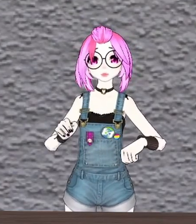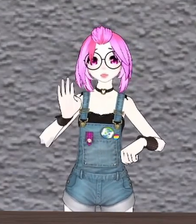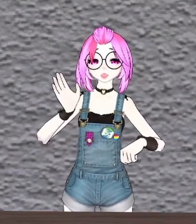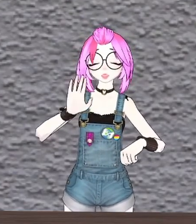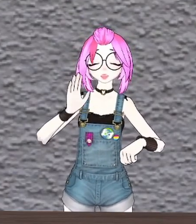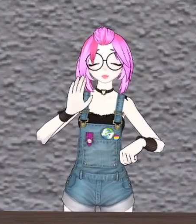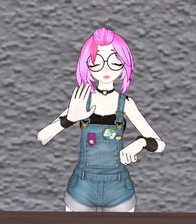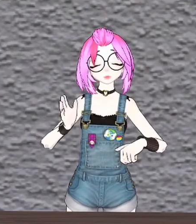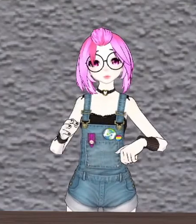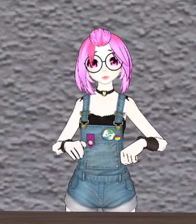Hi, Earth.